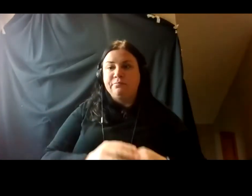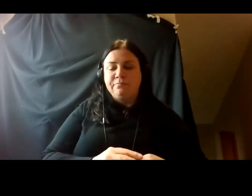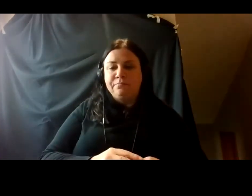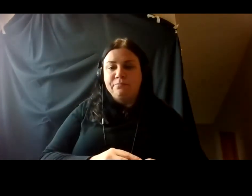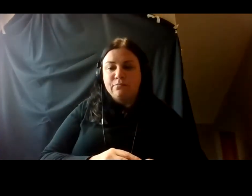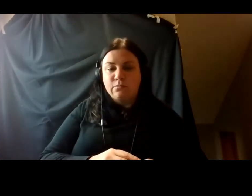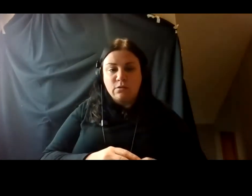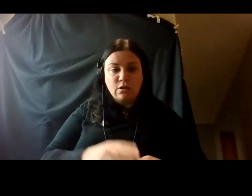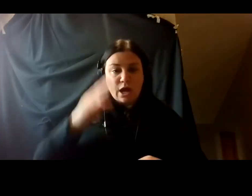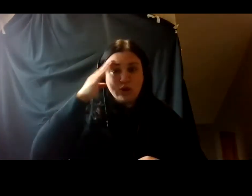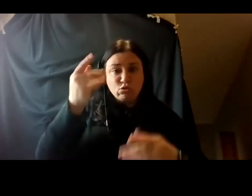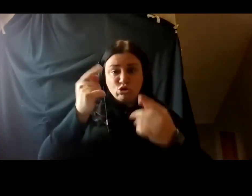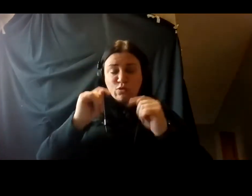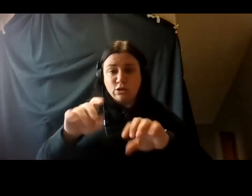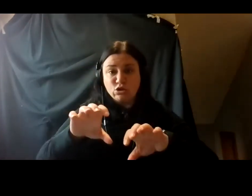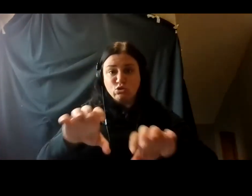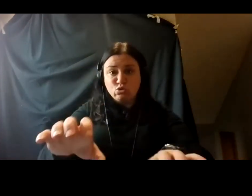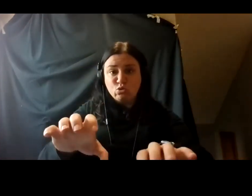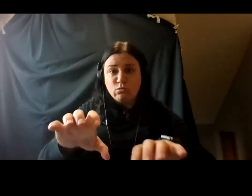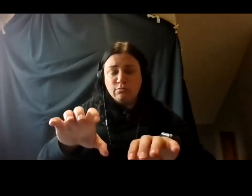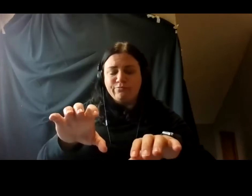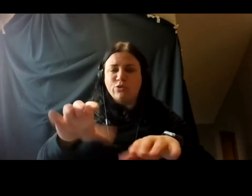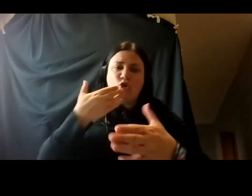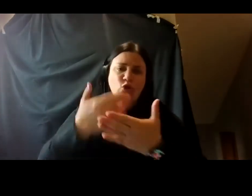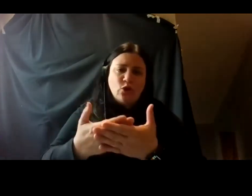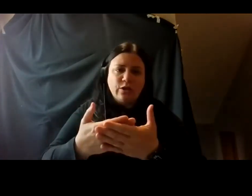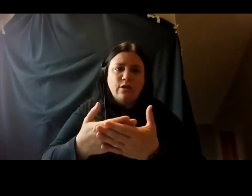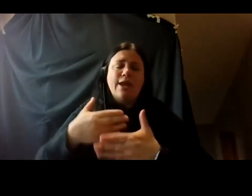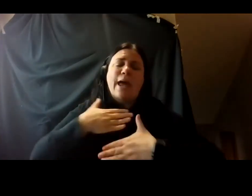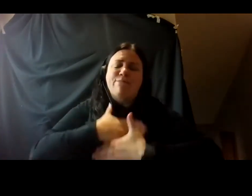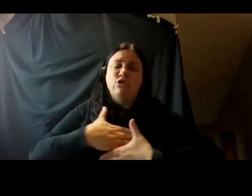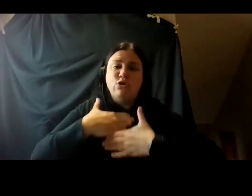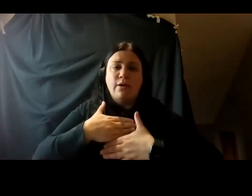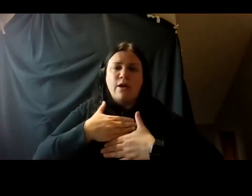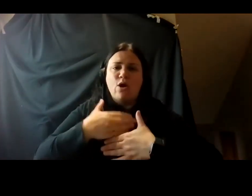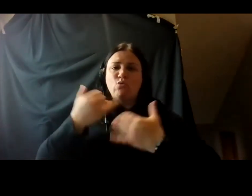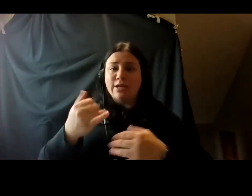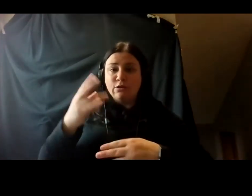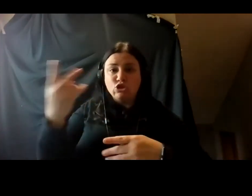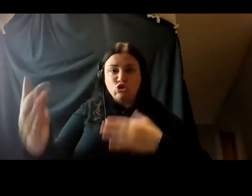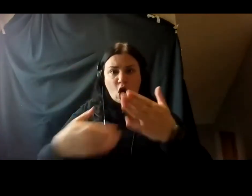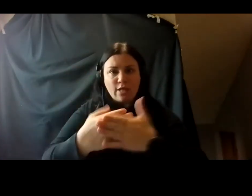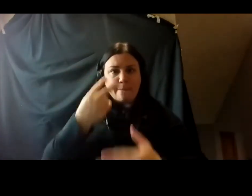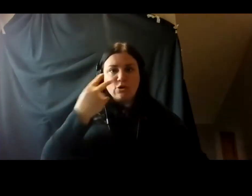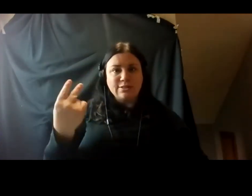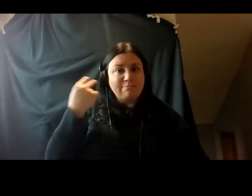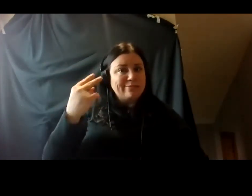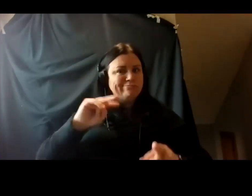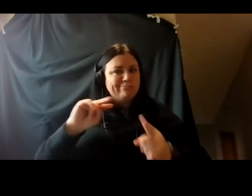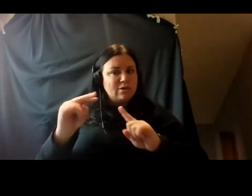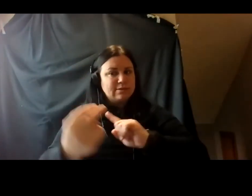And I know she was trying to do a good thing at the time, and that's fine. Like, I appreciate it. Now, looking back, it's all perspective, as we said. That was a really good thing that she was